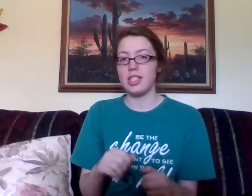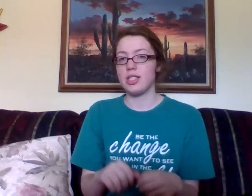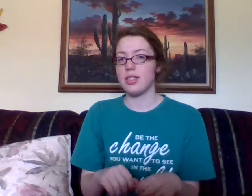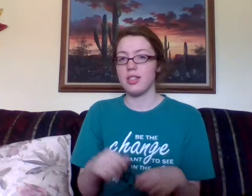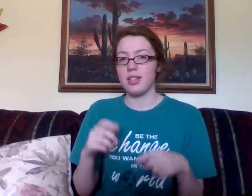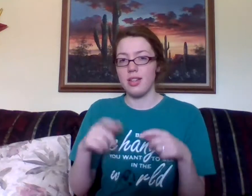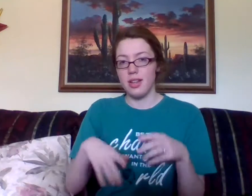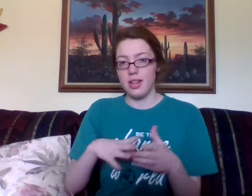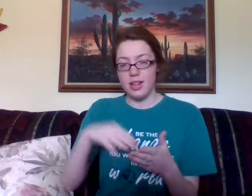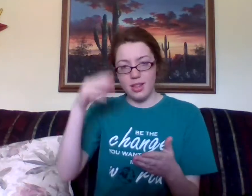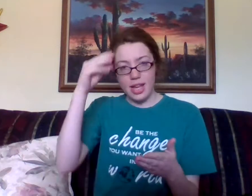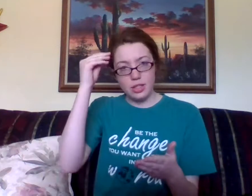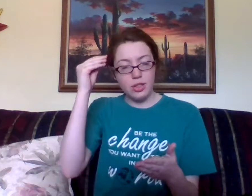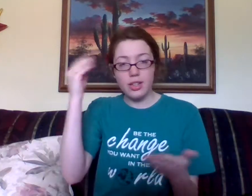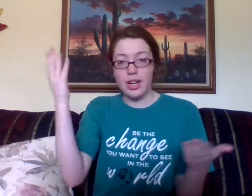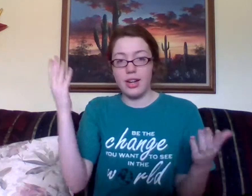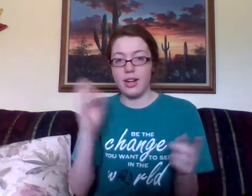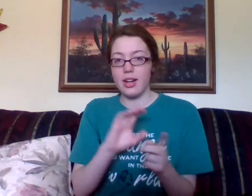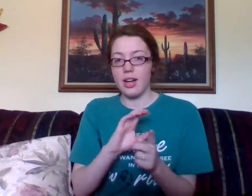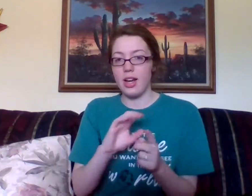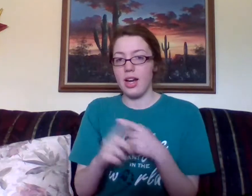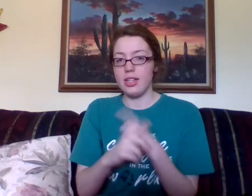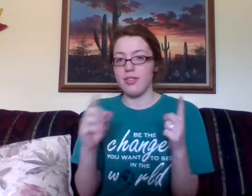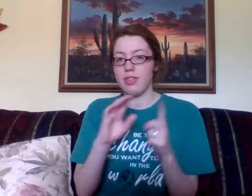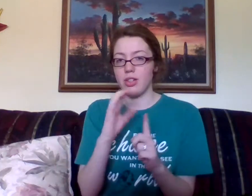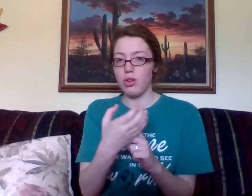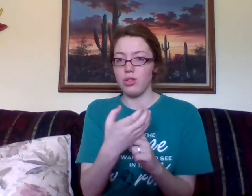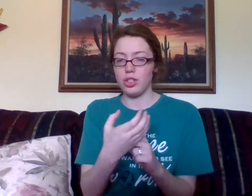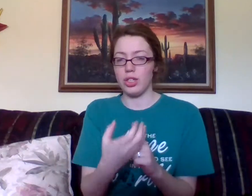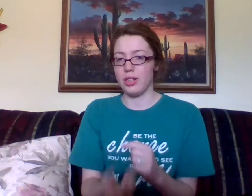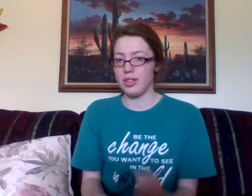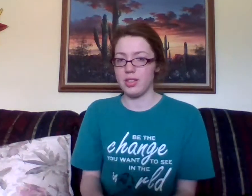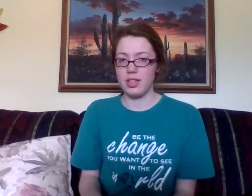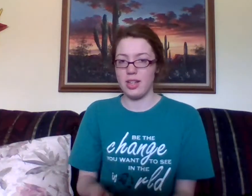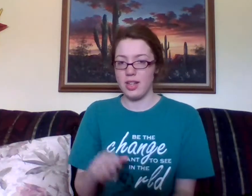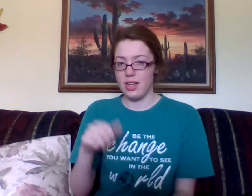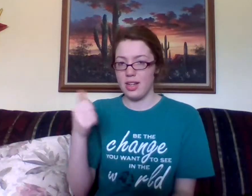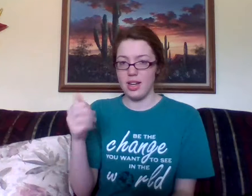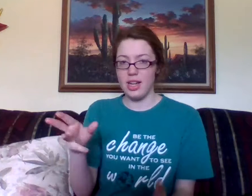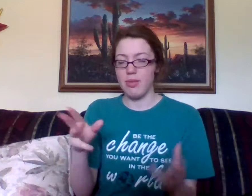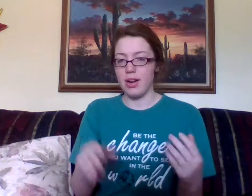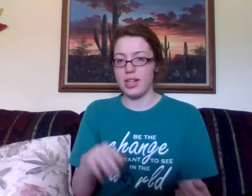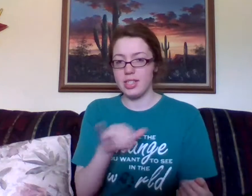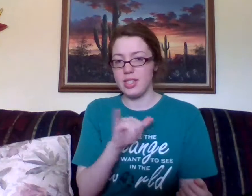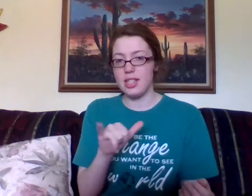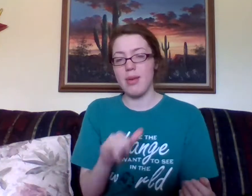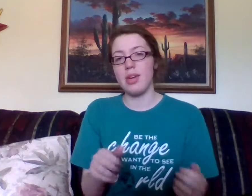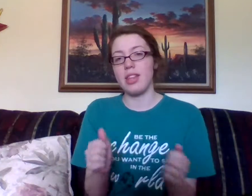That's learning a different culture anywhere. It's the same with